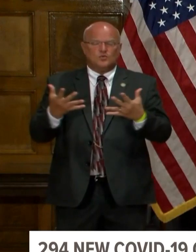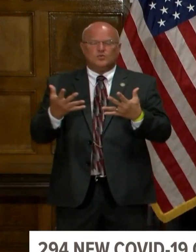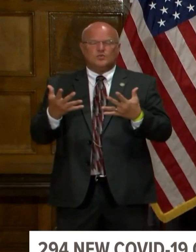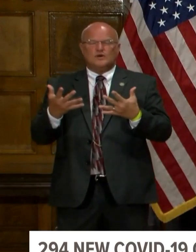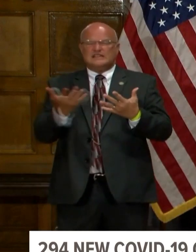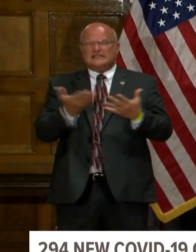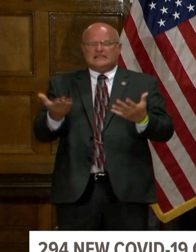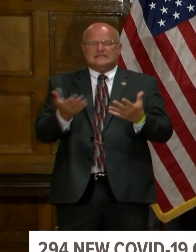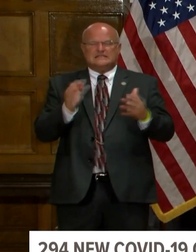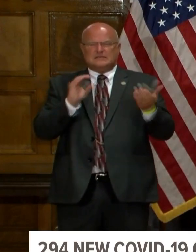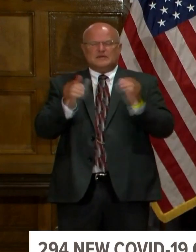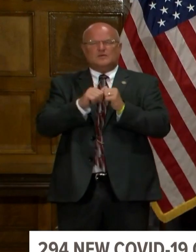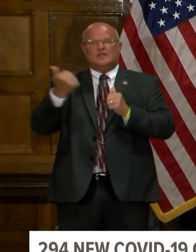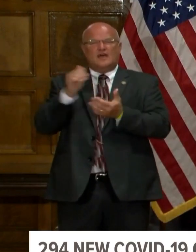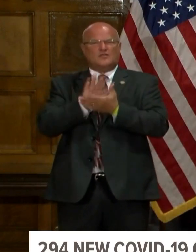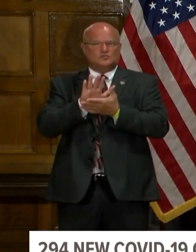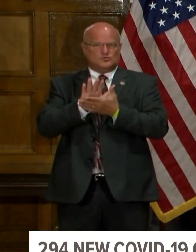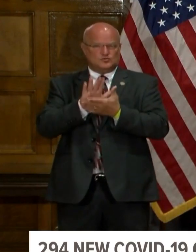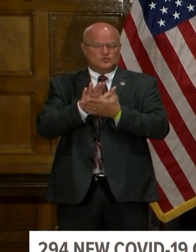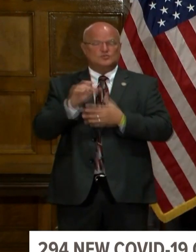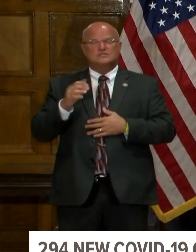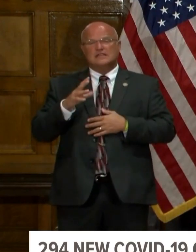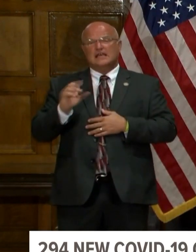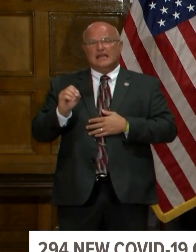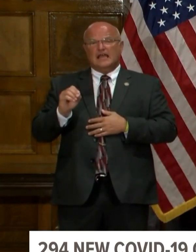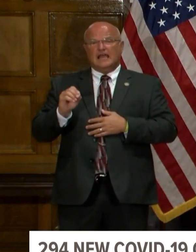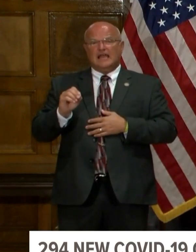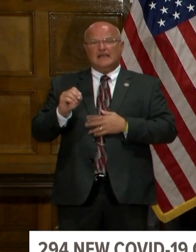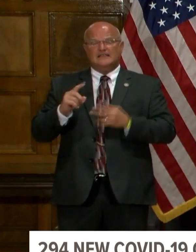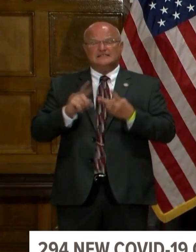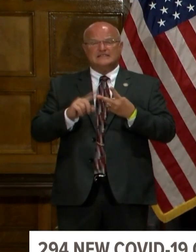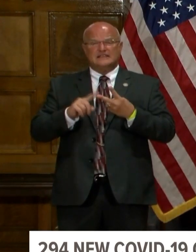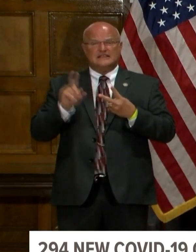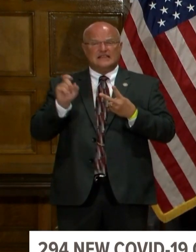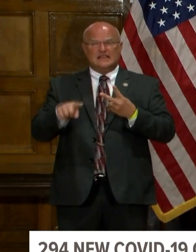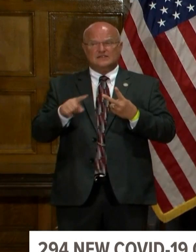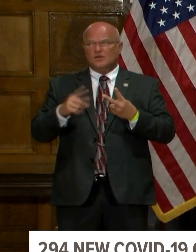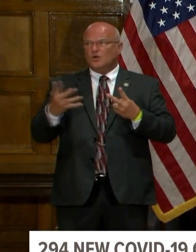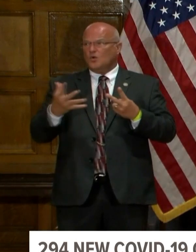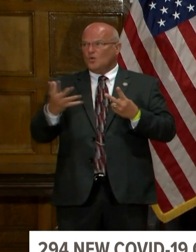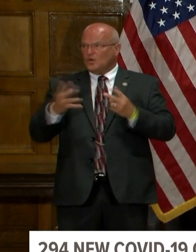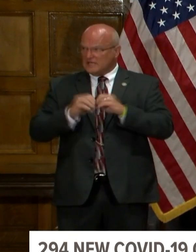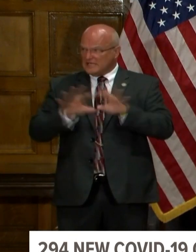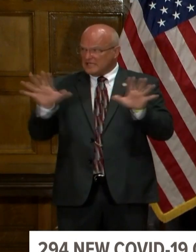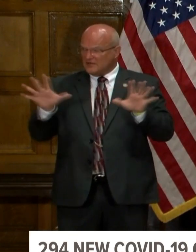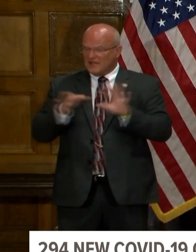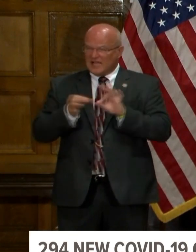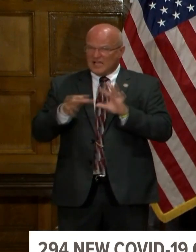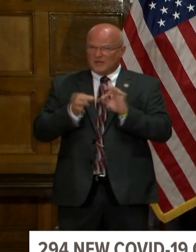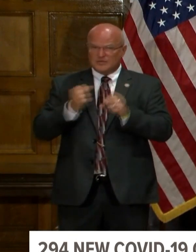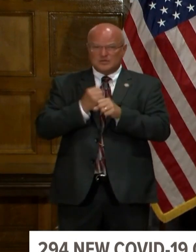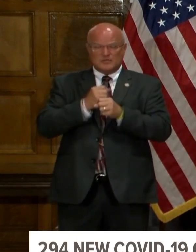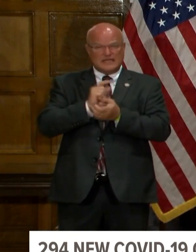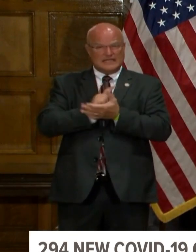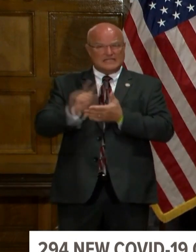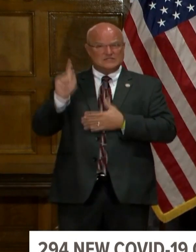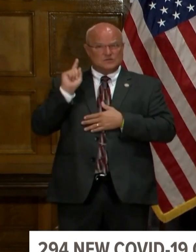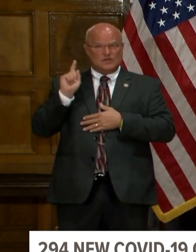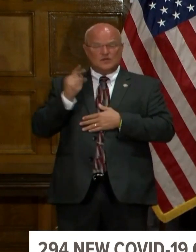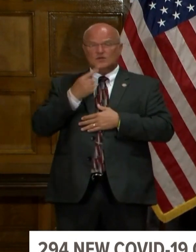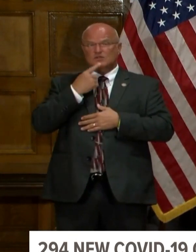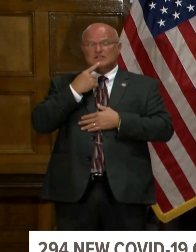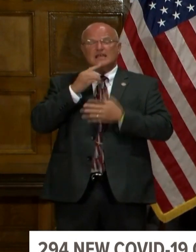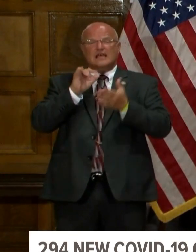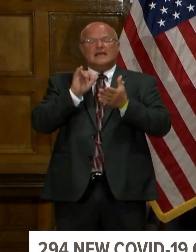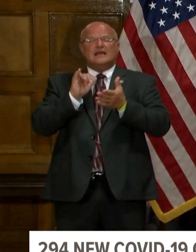them and other schools at this point? And the second thing I wanted to ask you about, I wanted to clarify a comment you had made last week where you had said